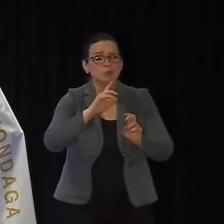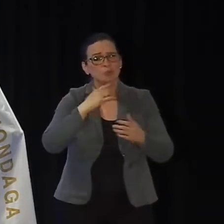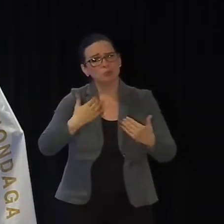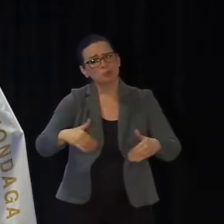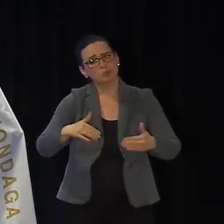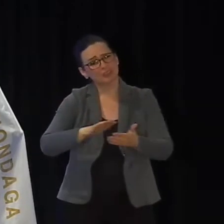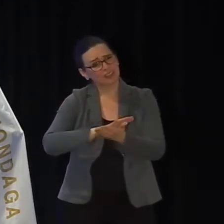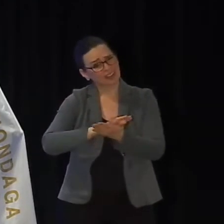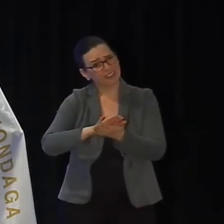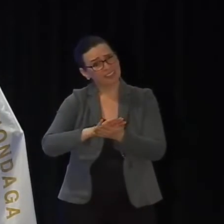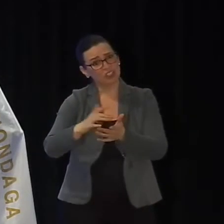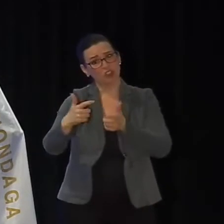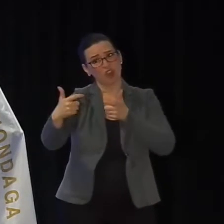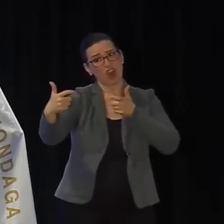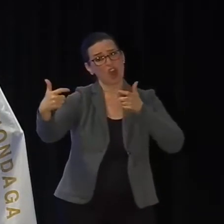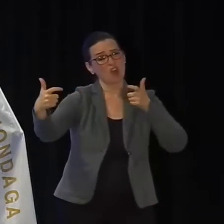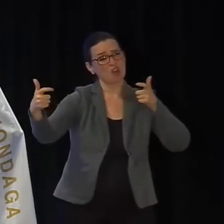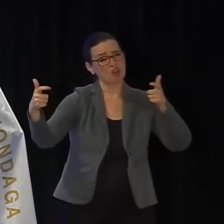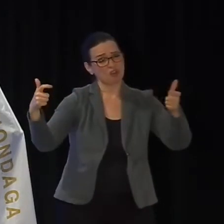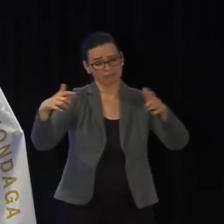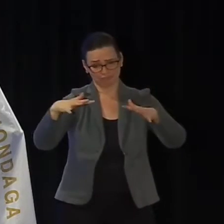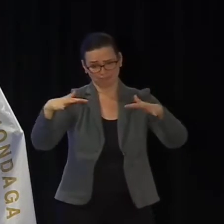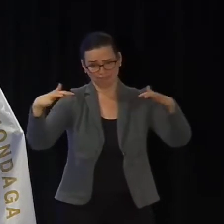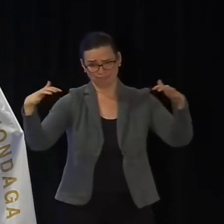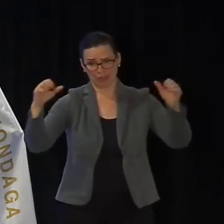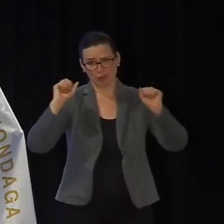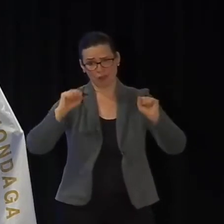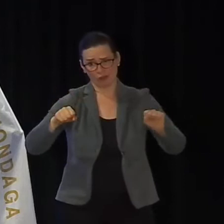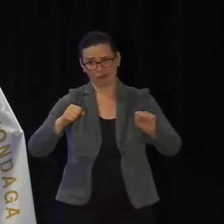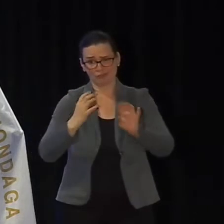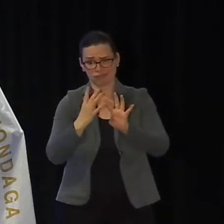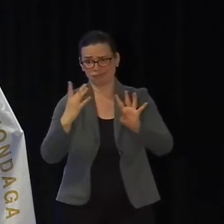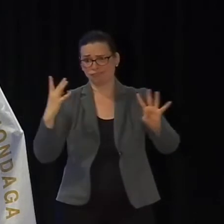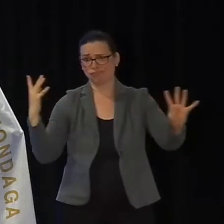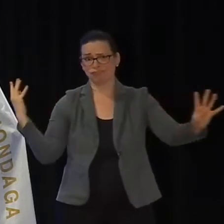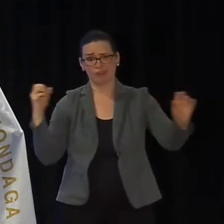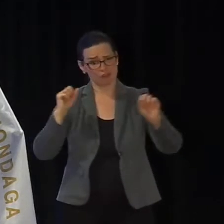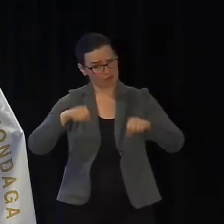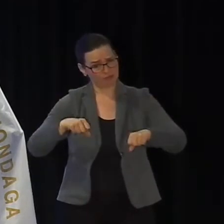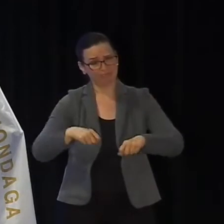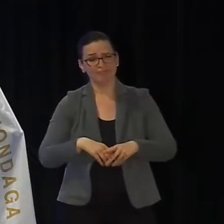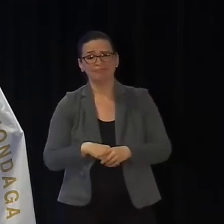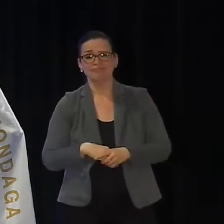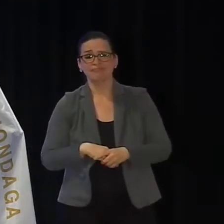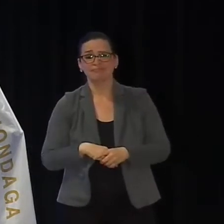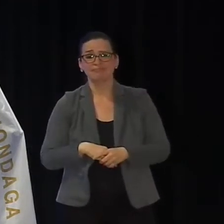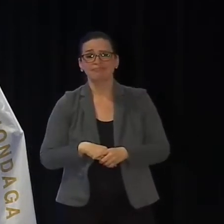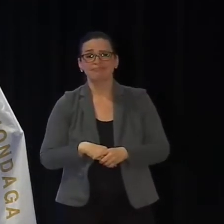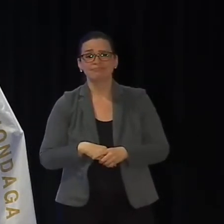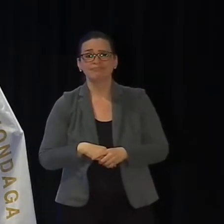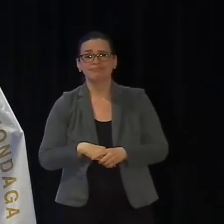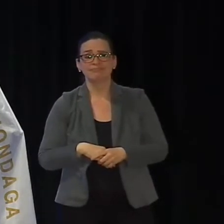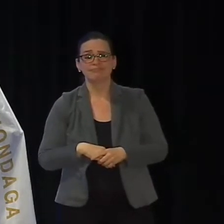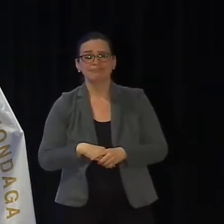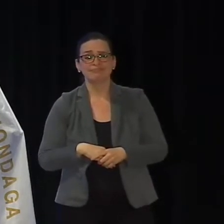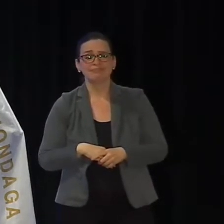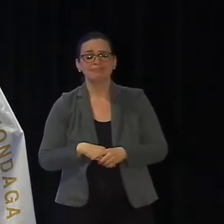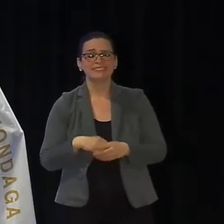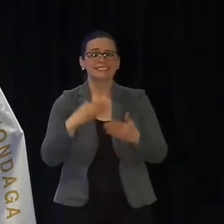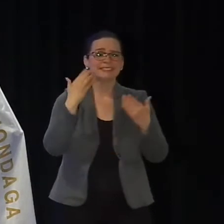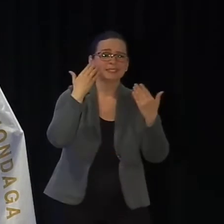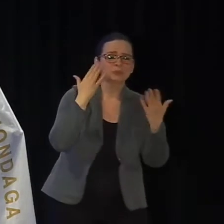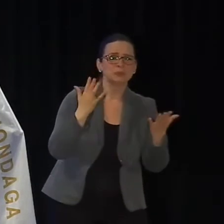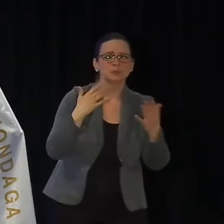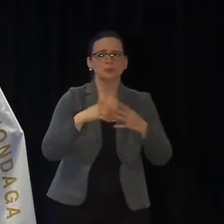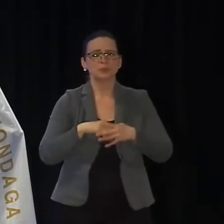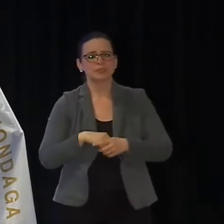mass vaccination sites, and it's churning through eligibility, right? So I don't know if we'll